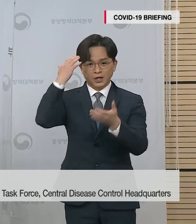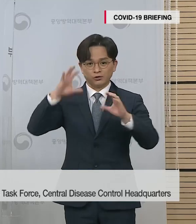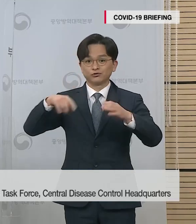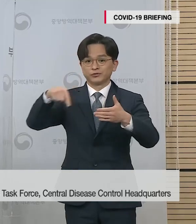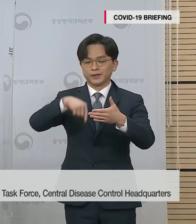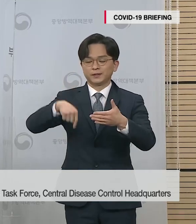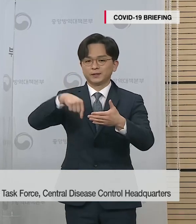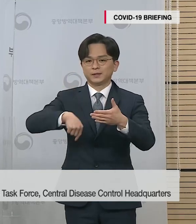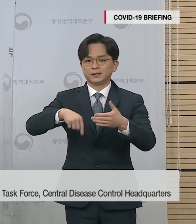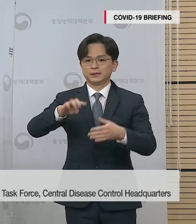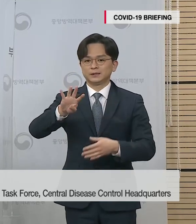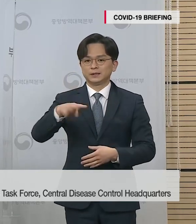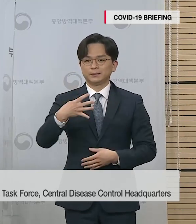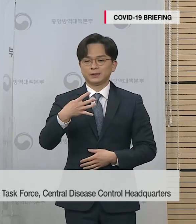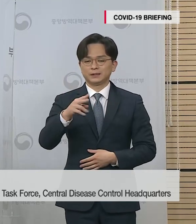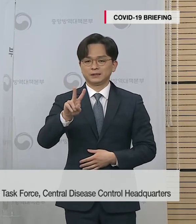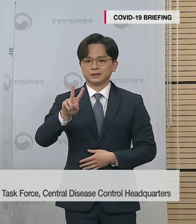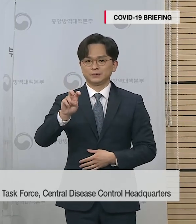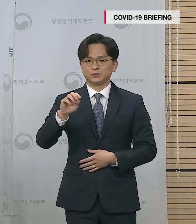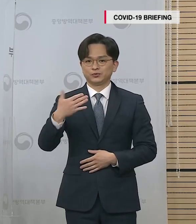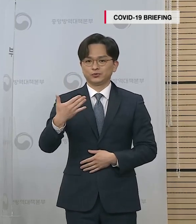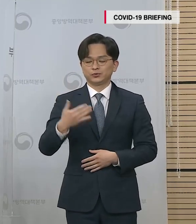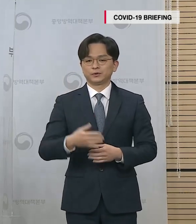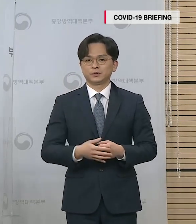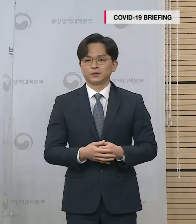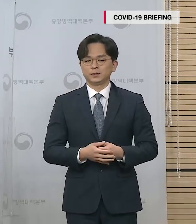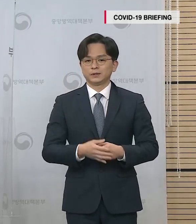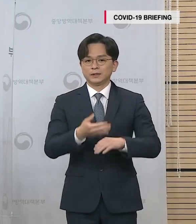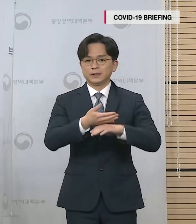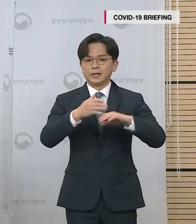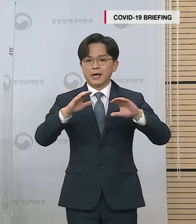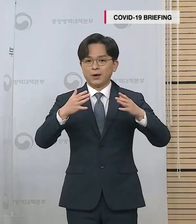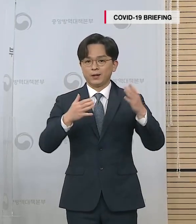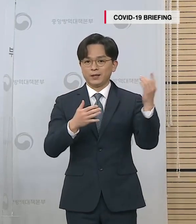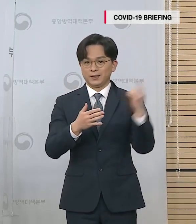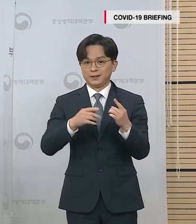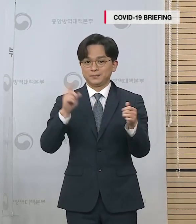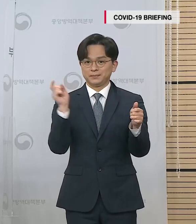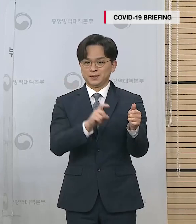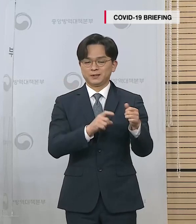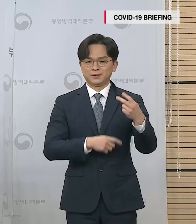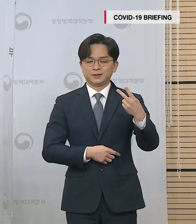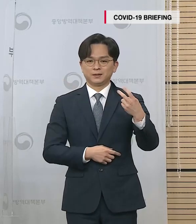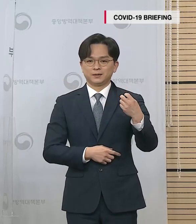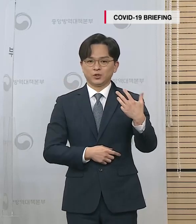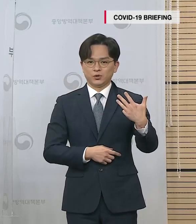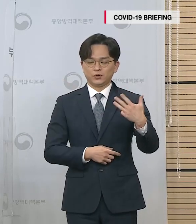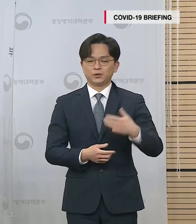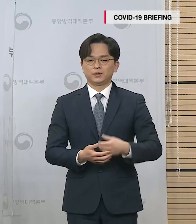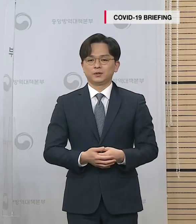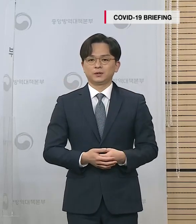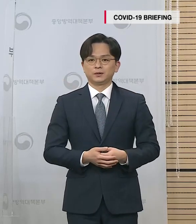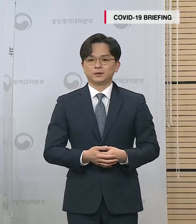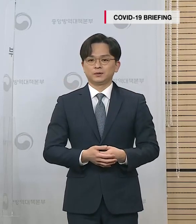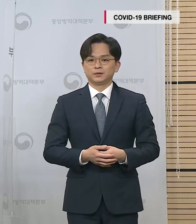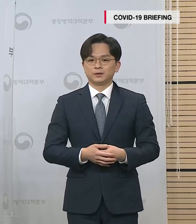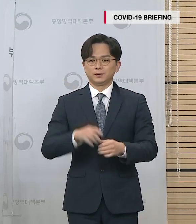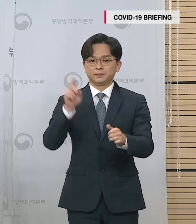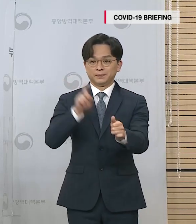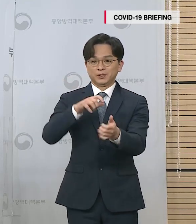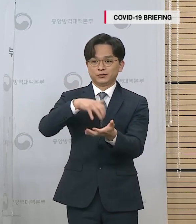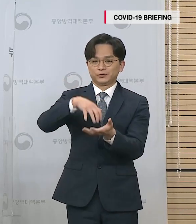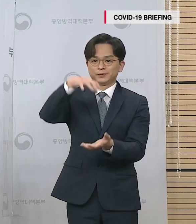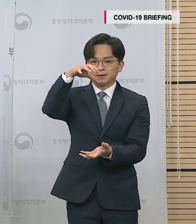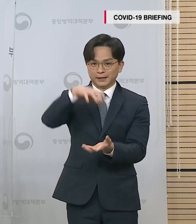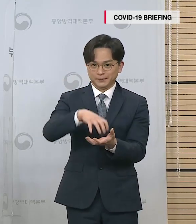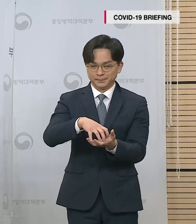a total of 429 new local infections and 28 new imported cases.